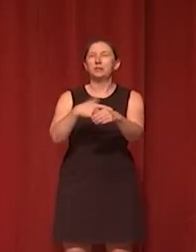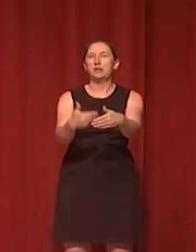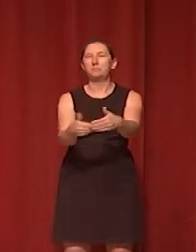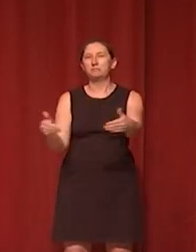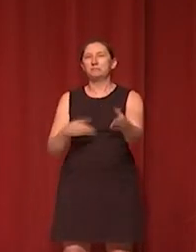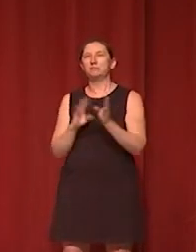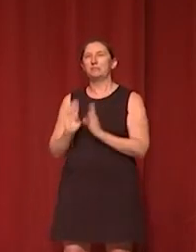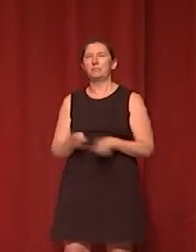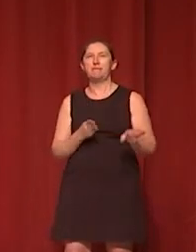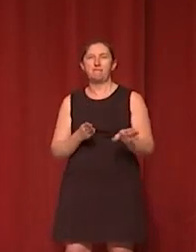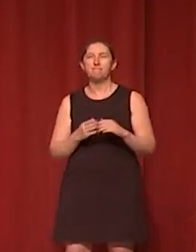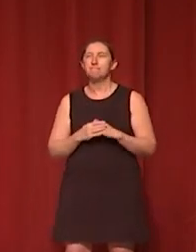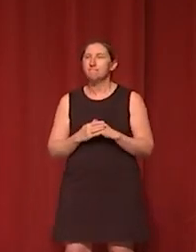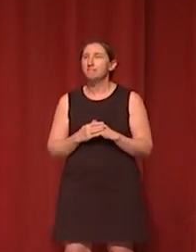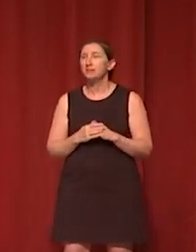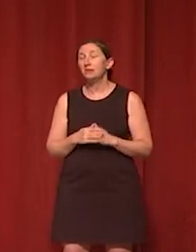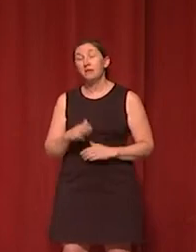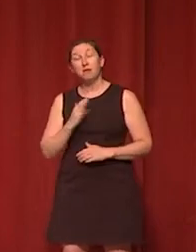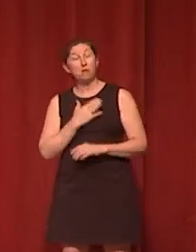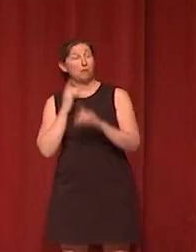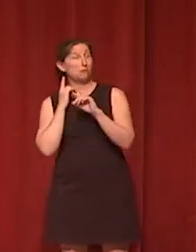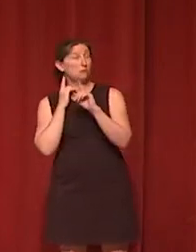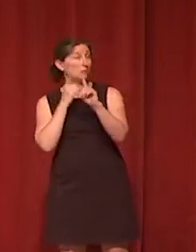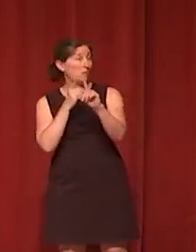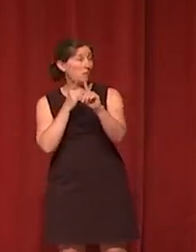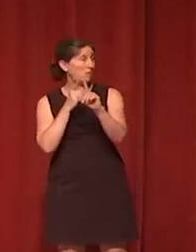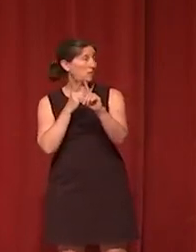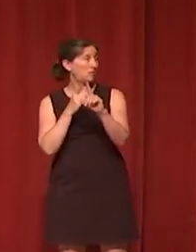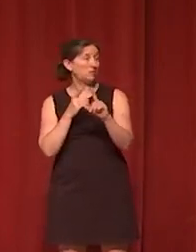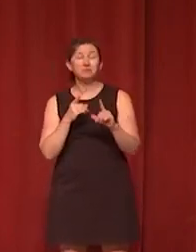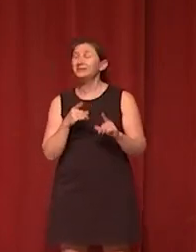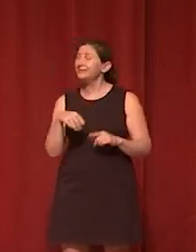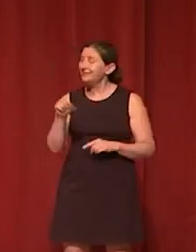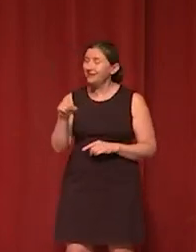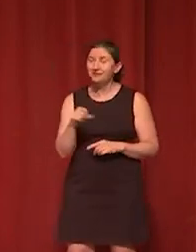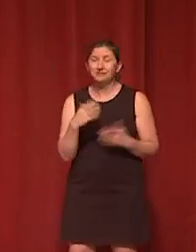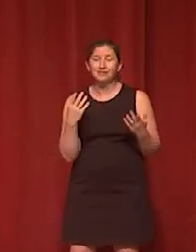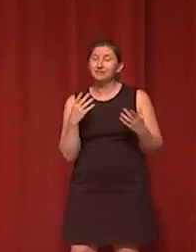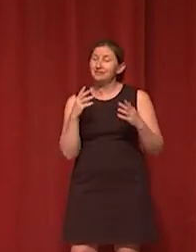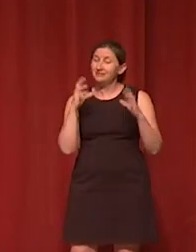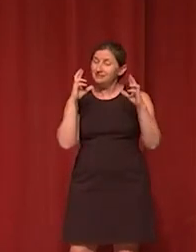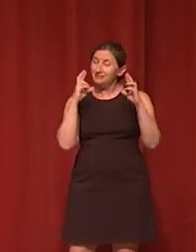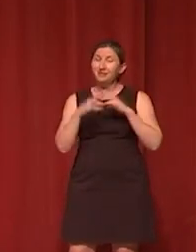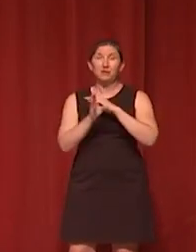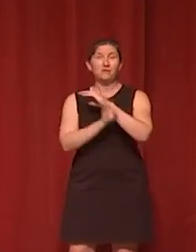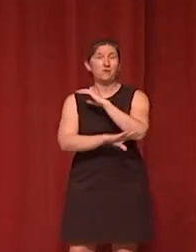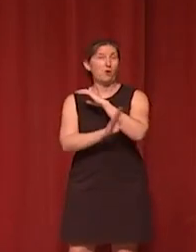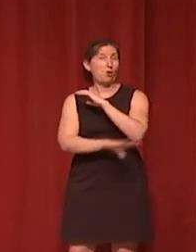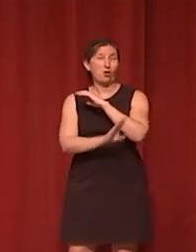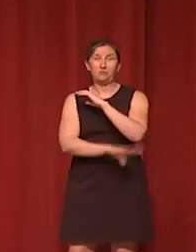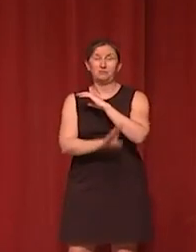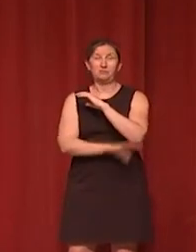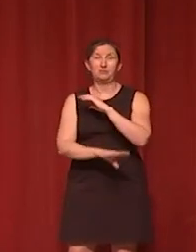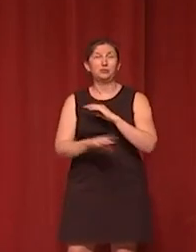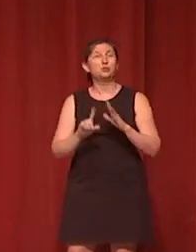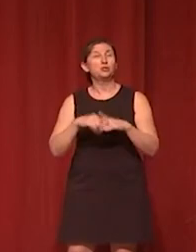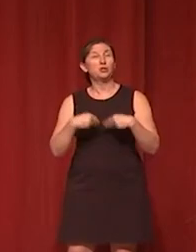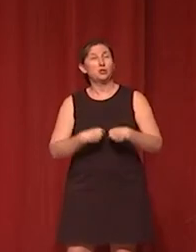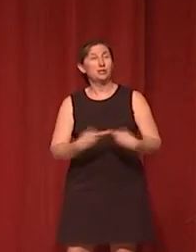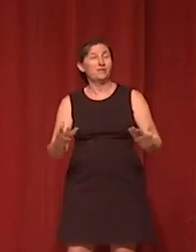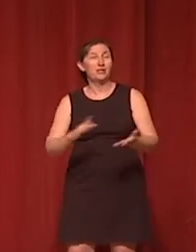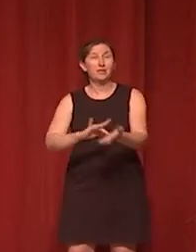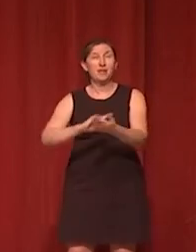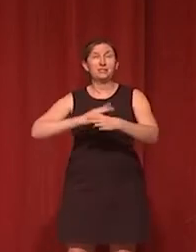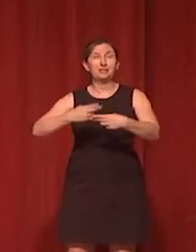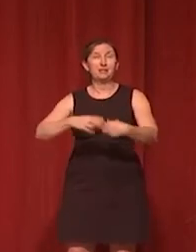goal and anticipation at UW Health is really to begin, you know, treating patients here in the fall coming up for lecanemab. So making sure we have those